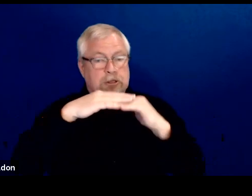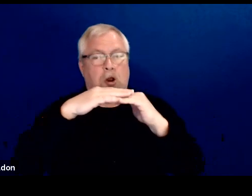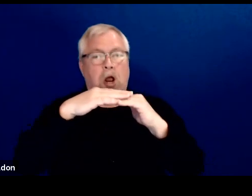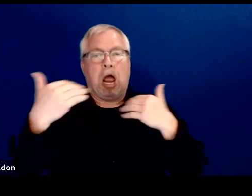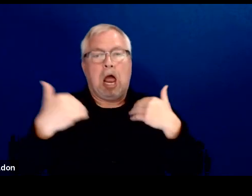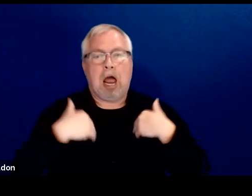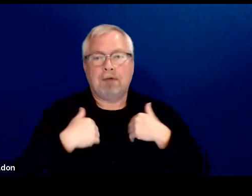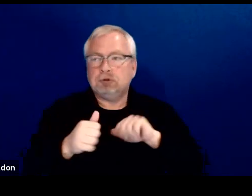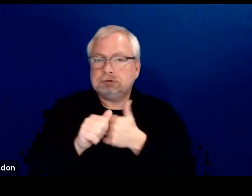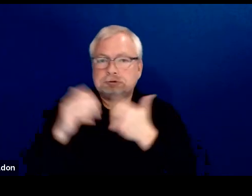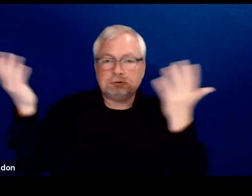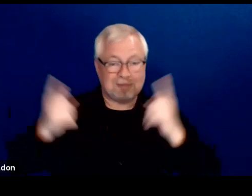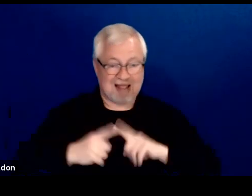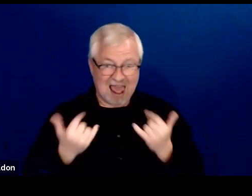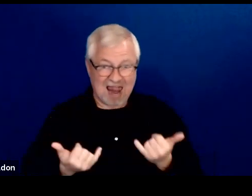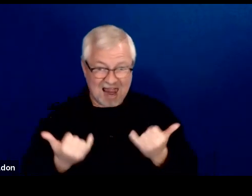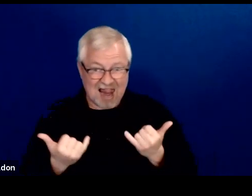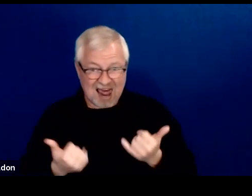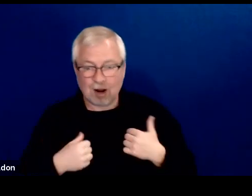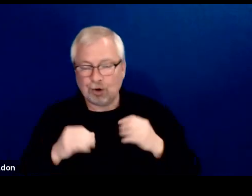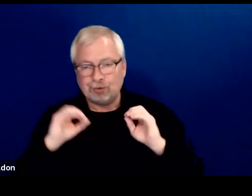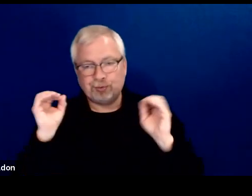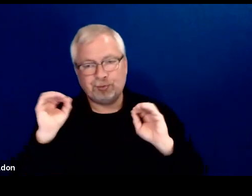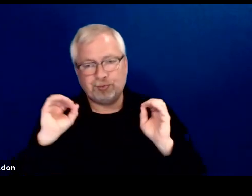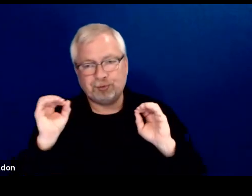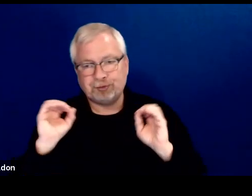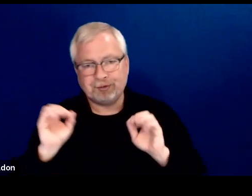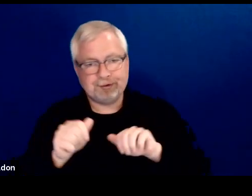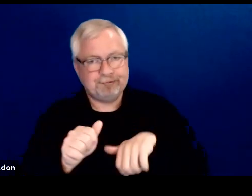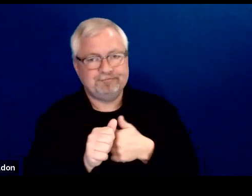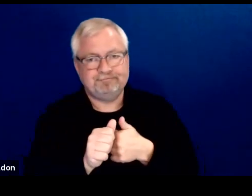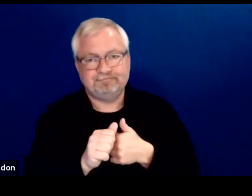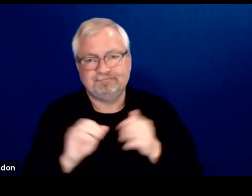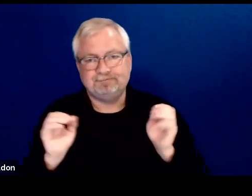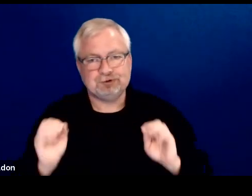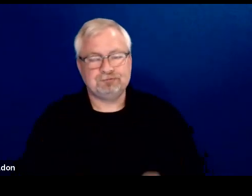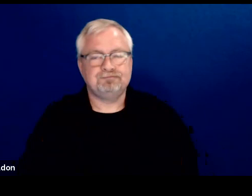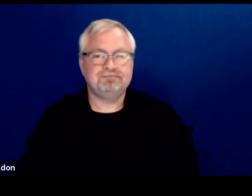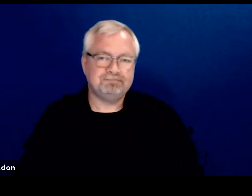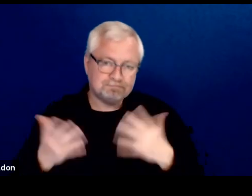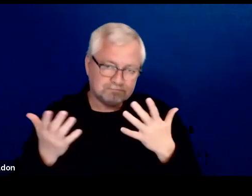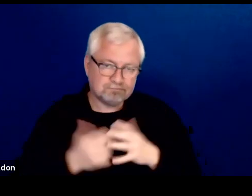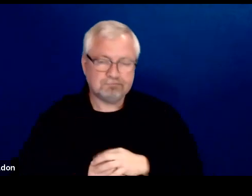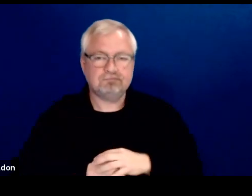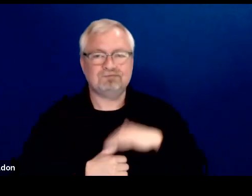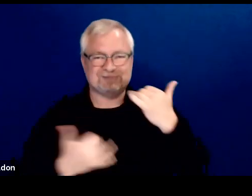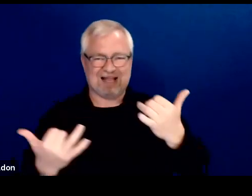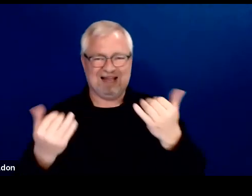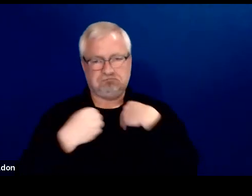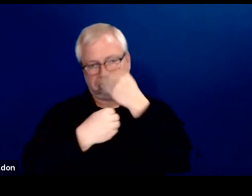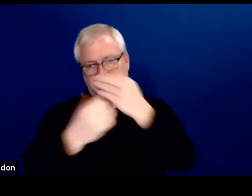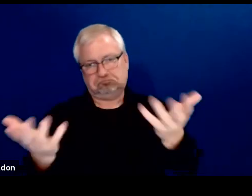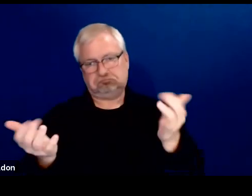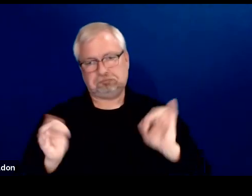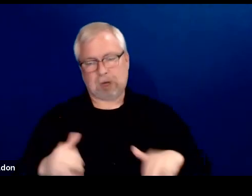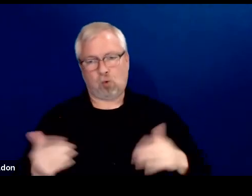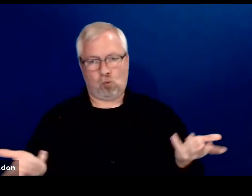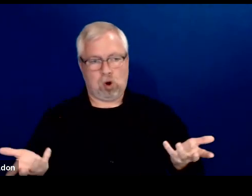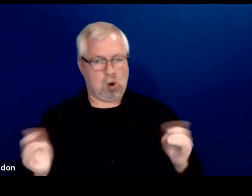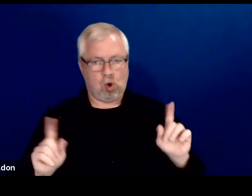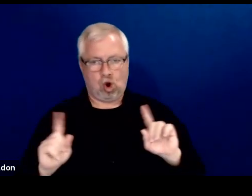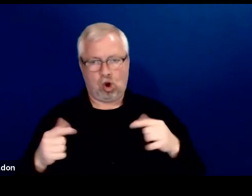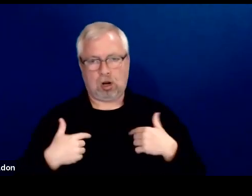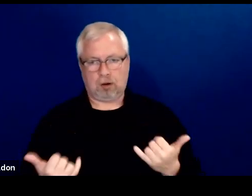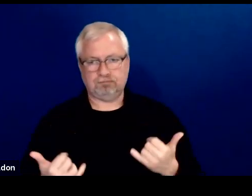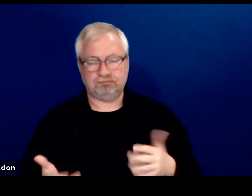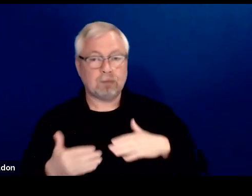right. This is where we would be today. After the 2 weeks, if we stopped and froze